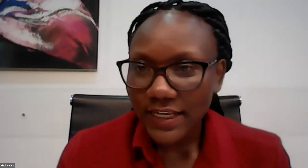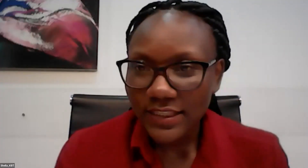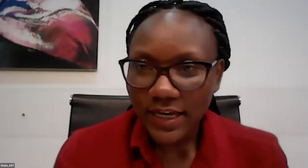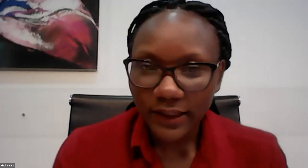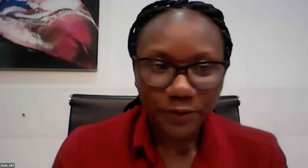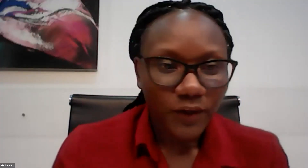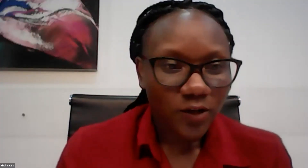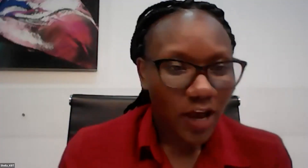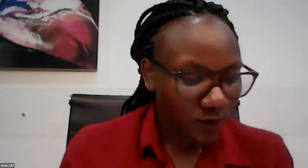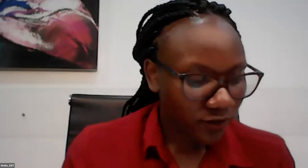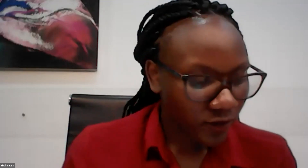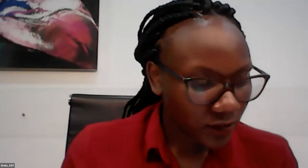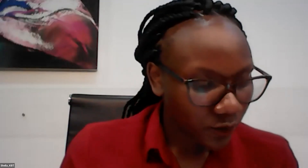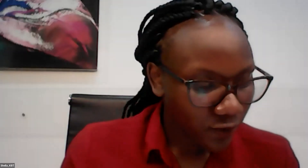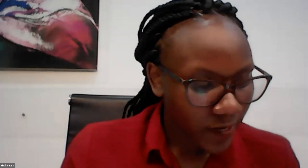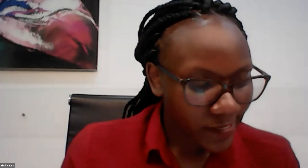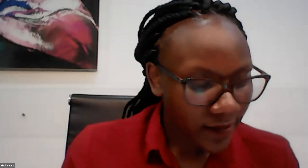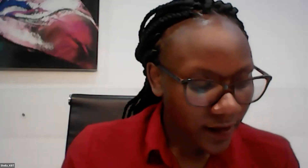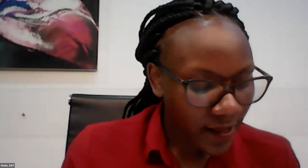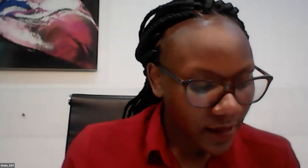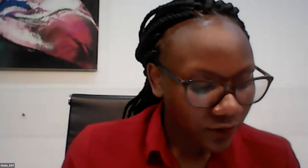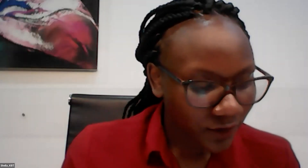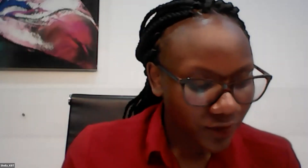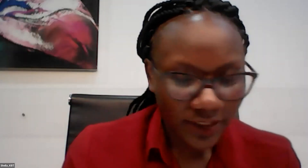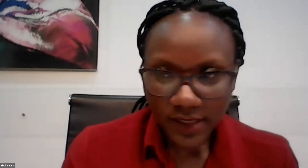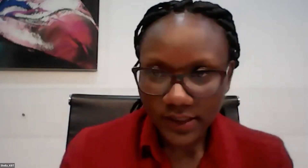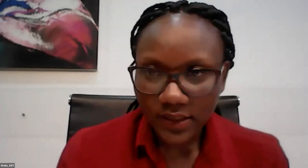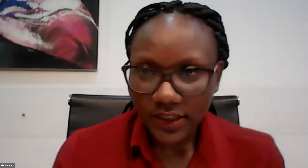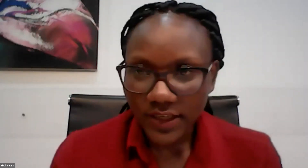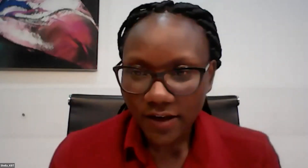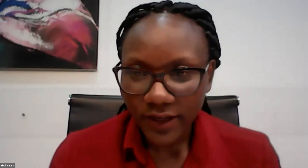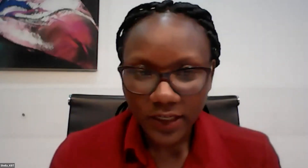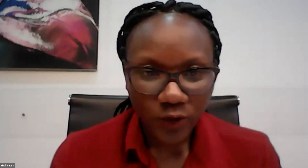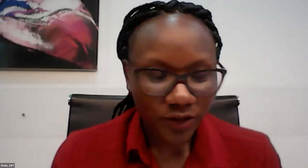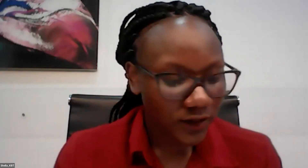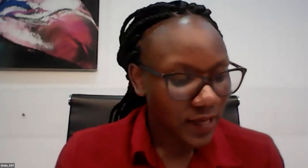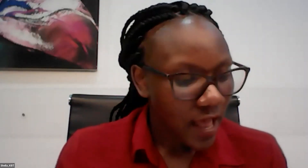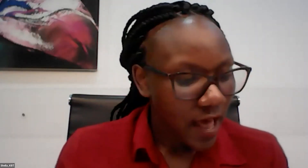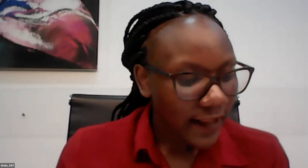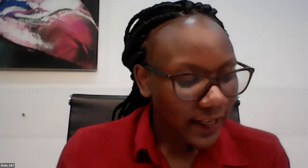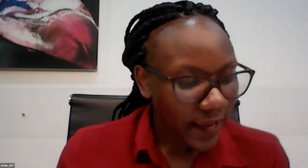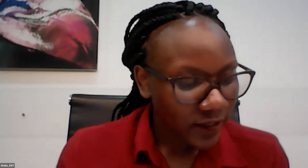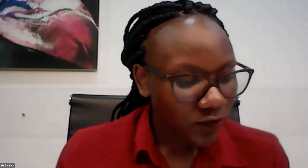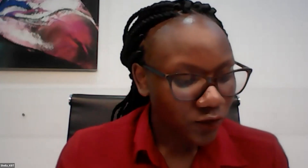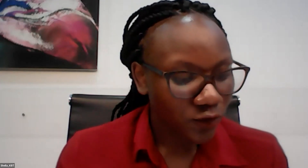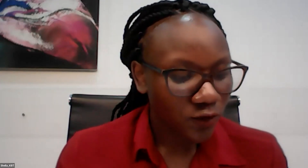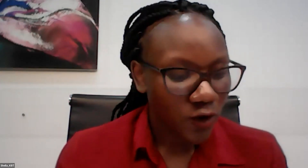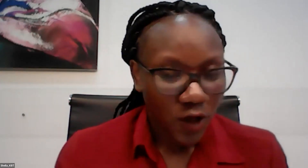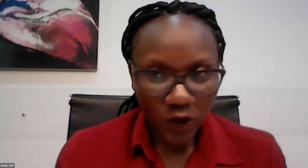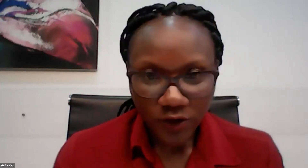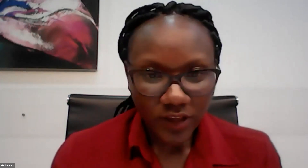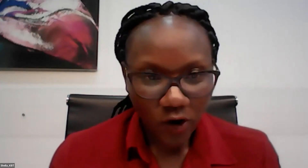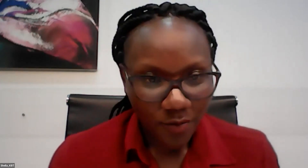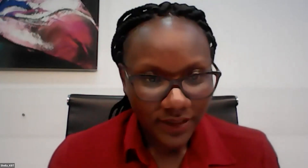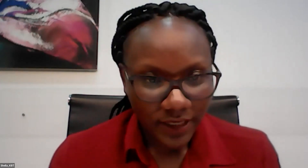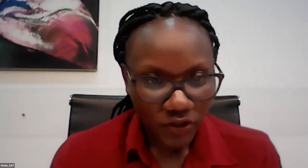from Tanzania. So as we move on, just before I hand it over to the judges in case they have any questions, I'd like you to